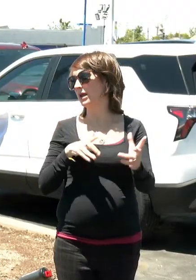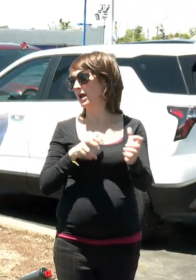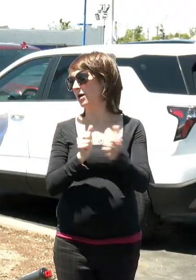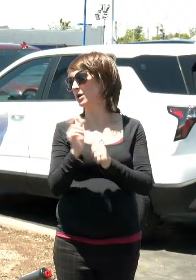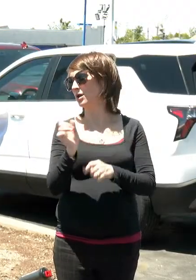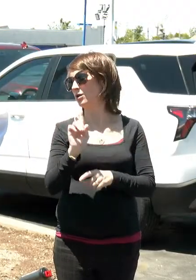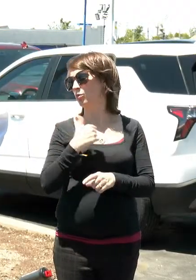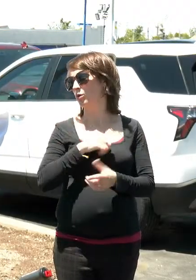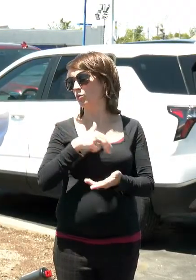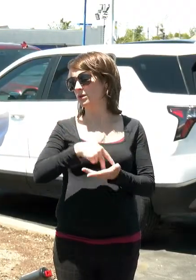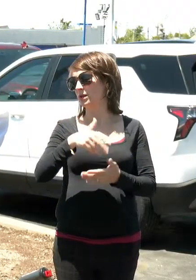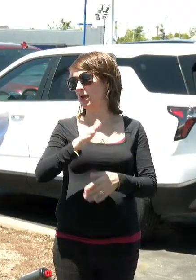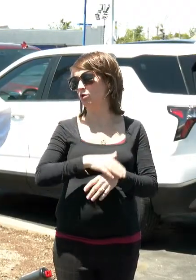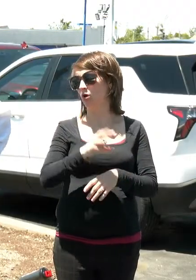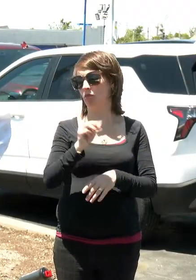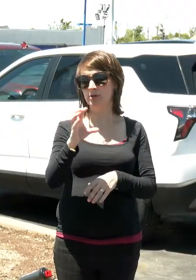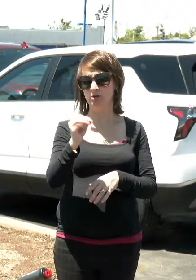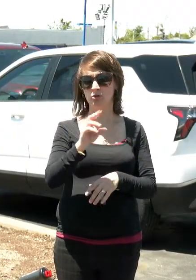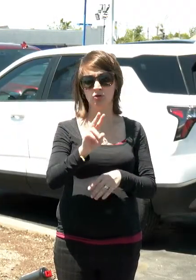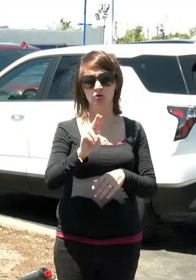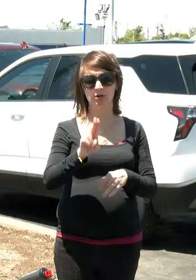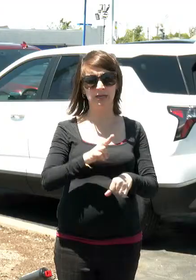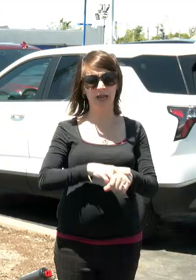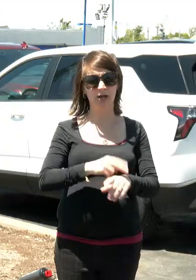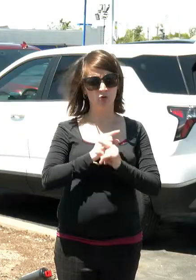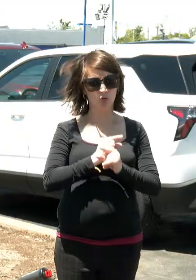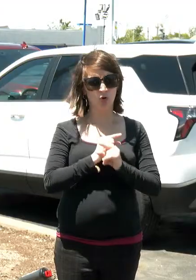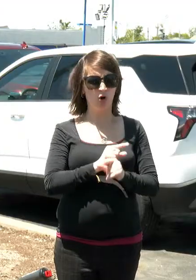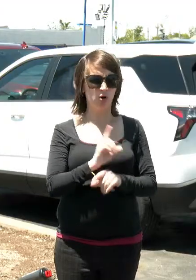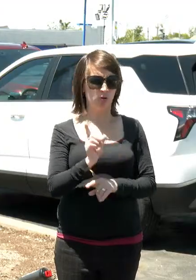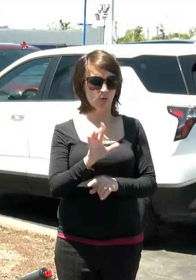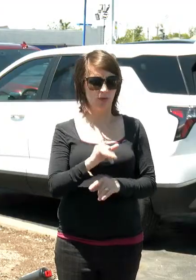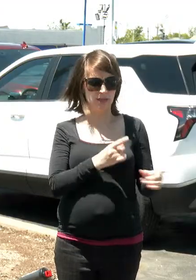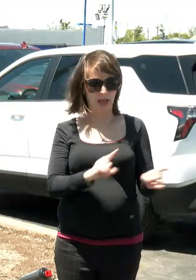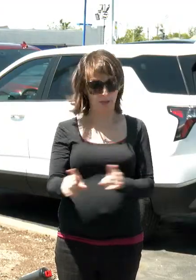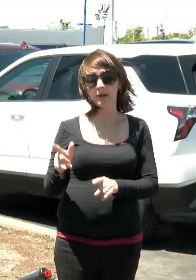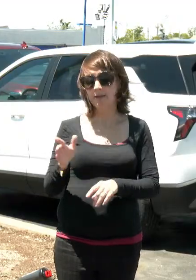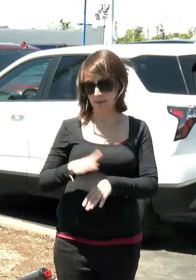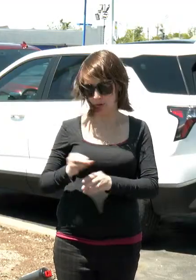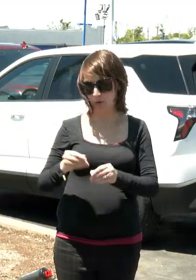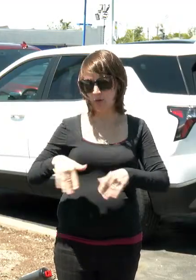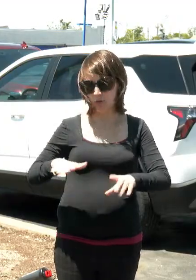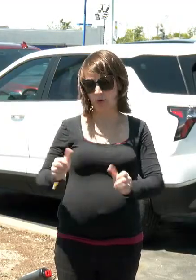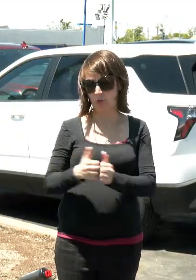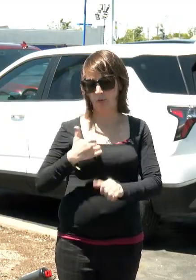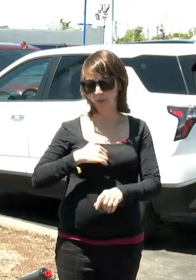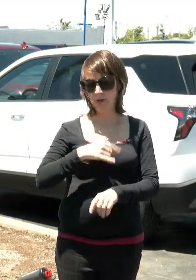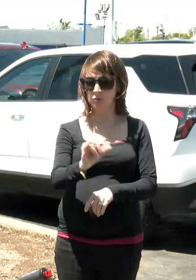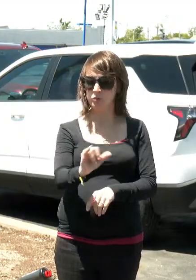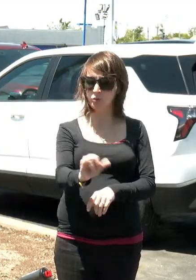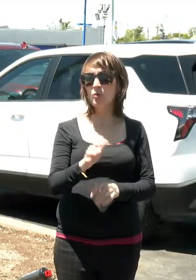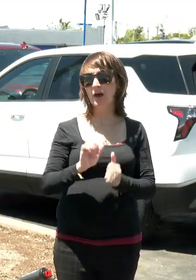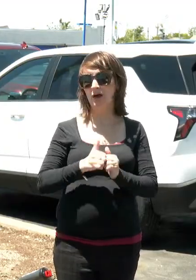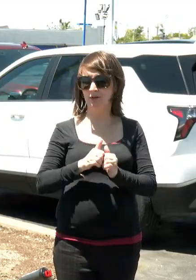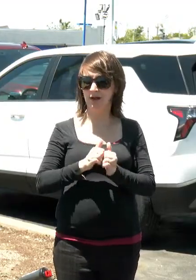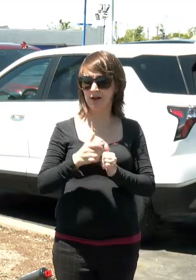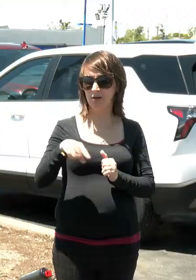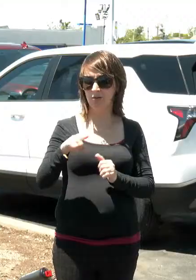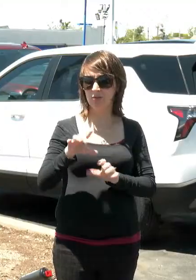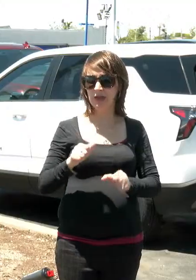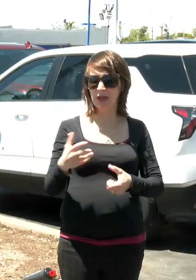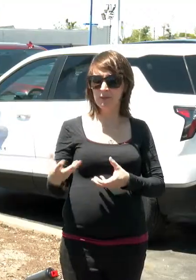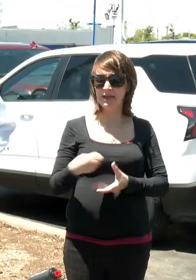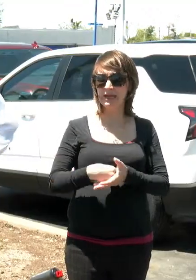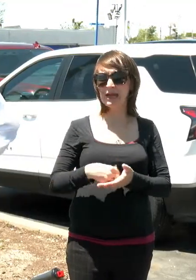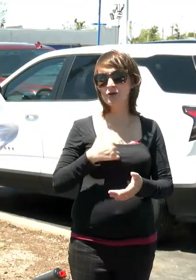stand with the Missouri National Guard? I know you've been meeting with them. We have. They've been on the ground with us as well, assessing how they can be engaged. We are